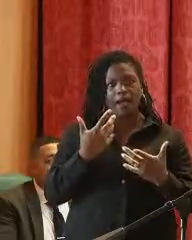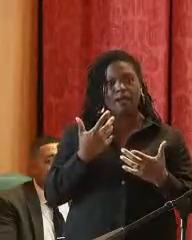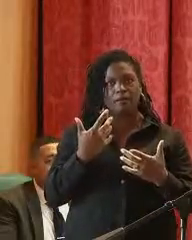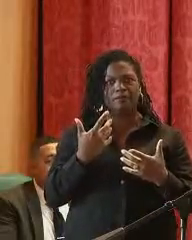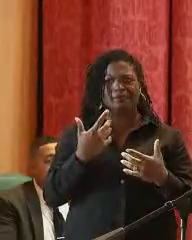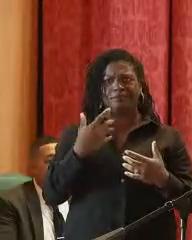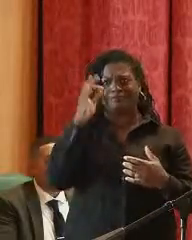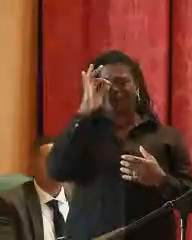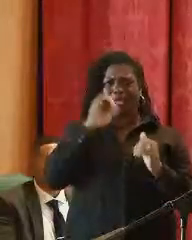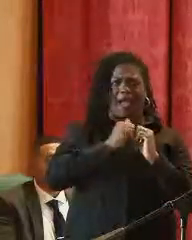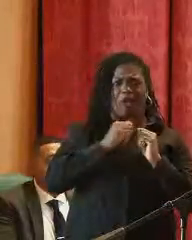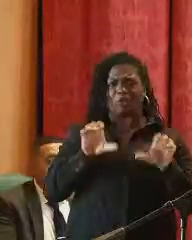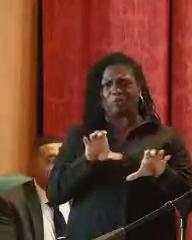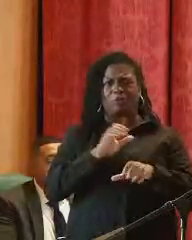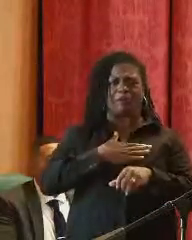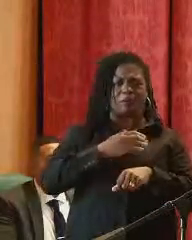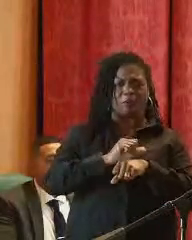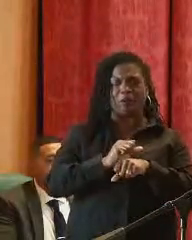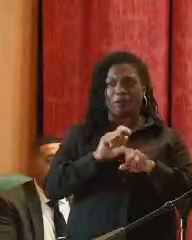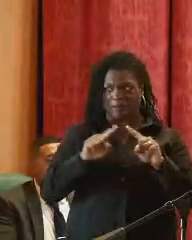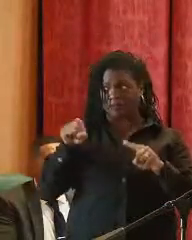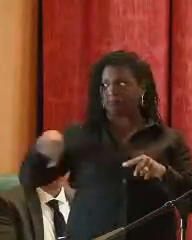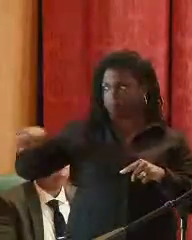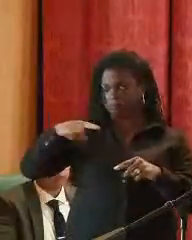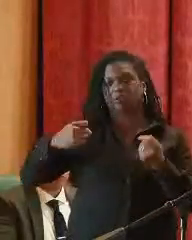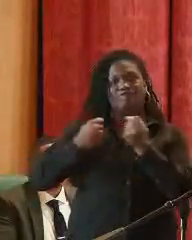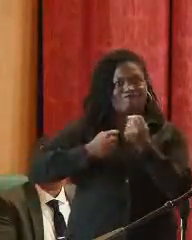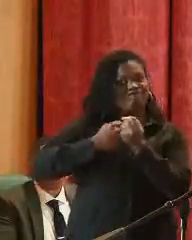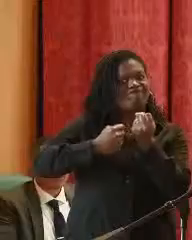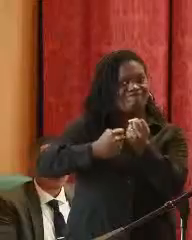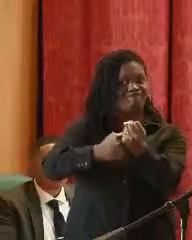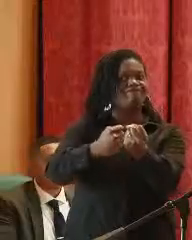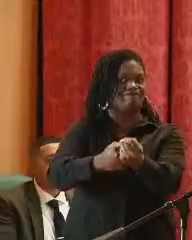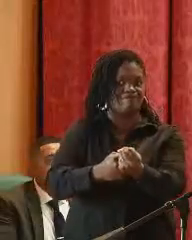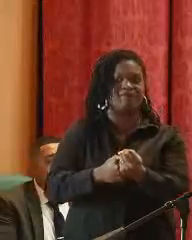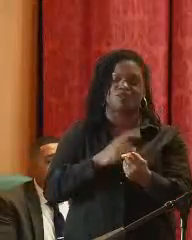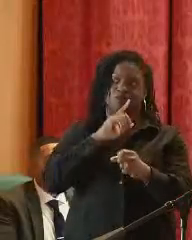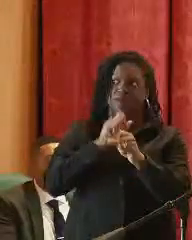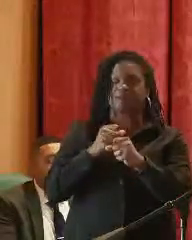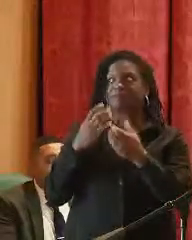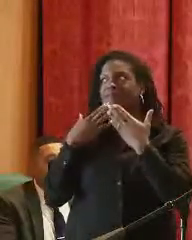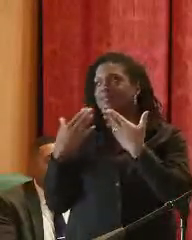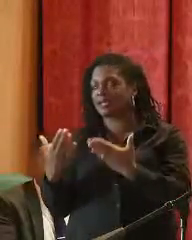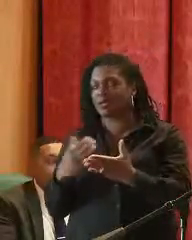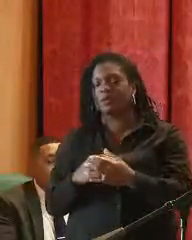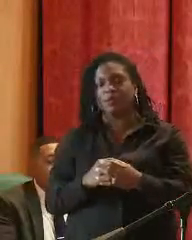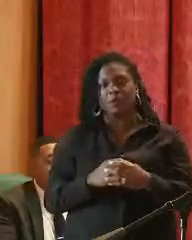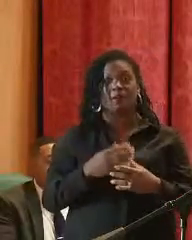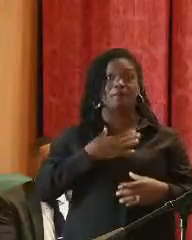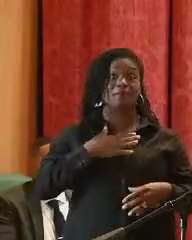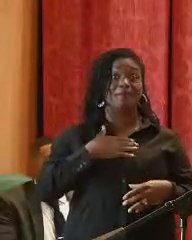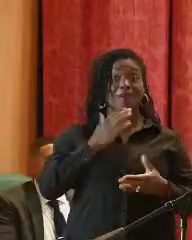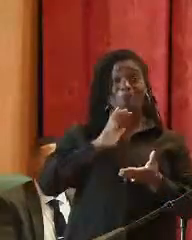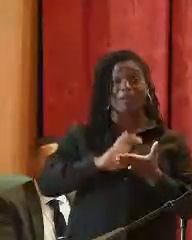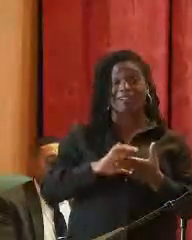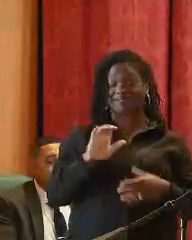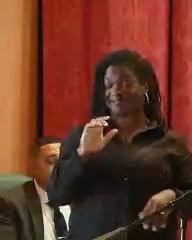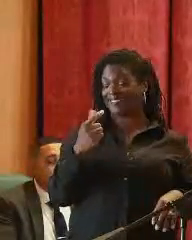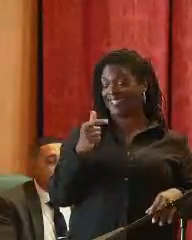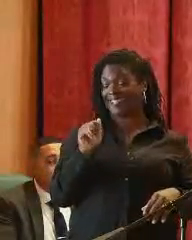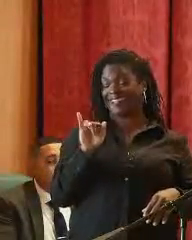it. And I just appreciate them. I appreciate my bride, Gail, who we've been married 54